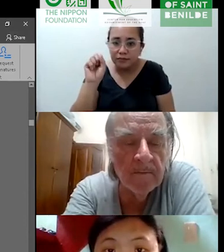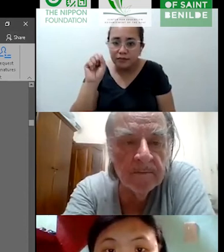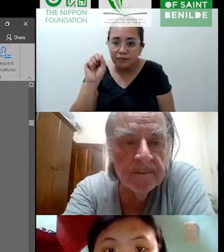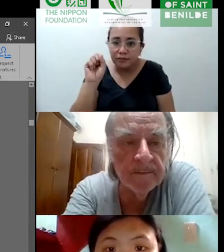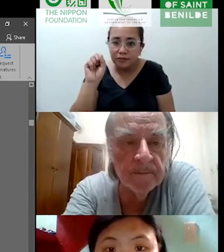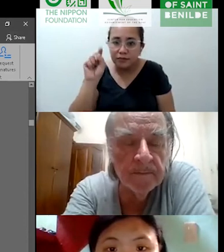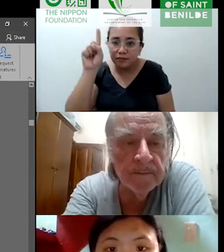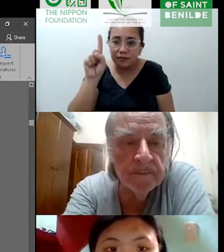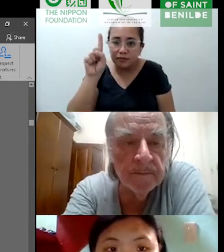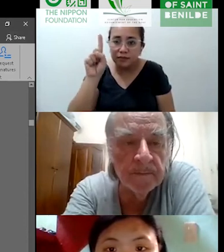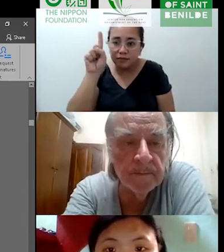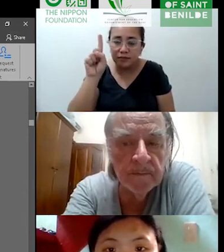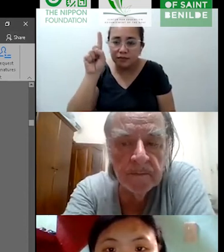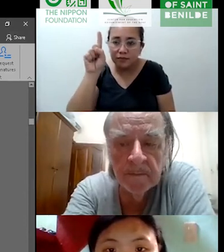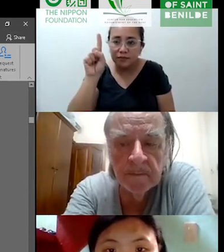go up.